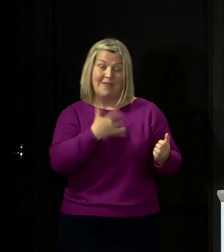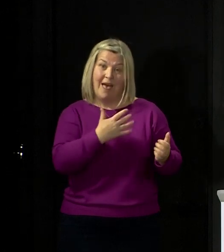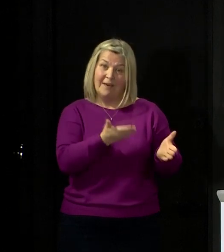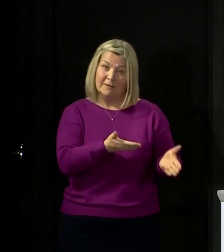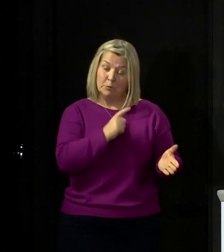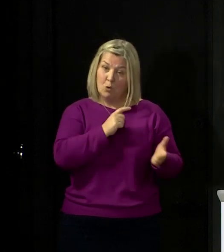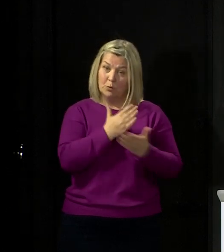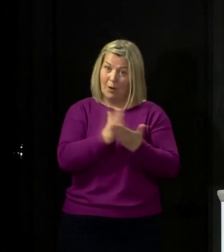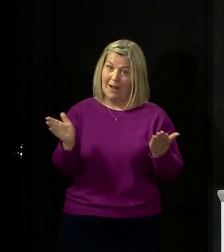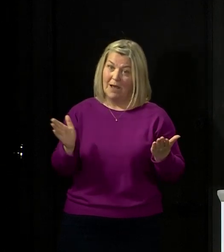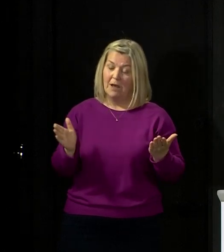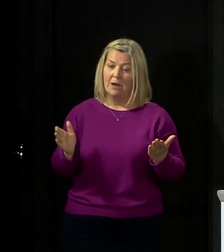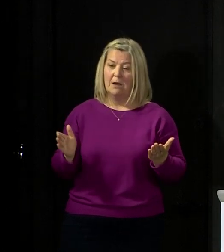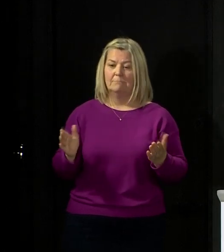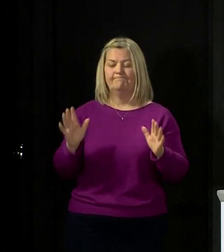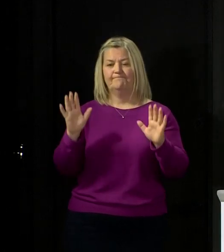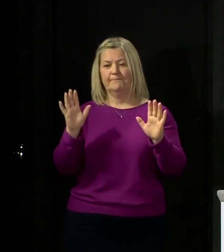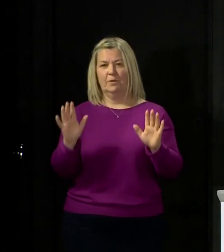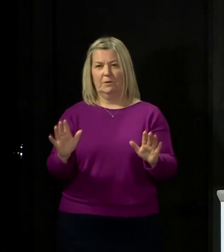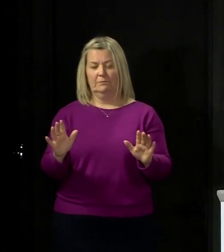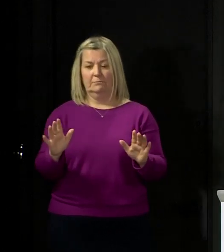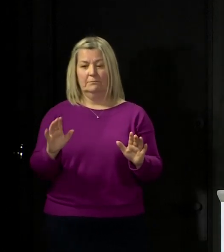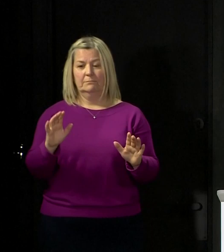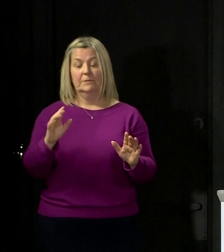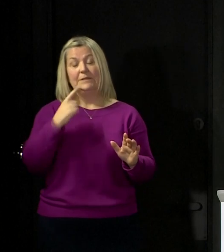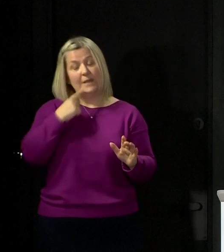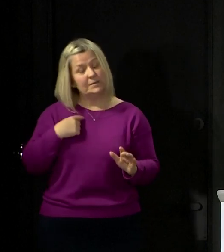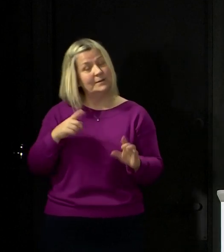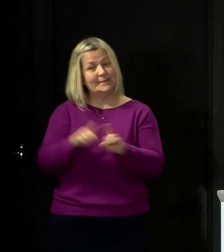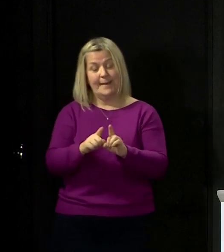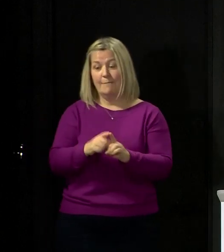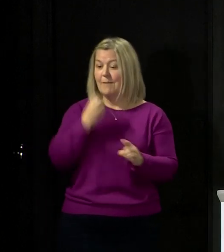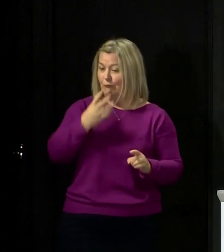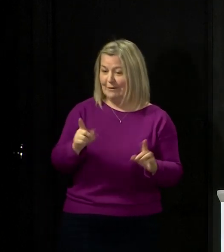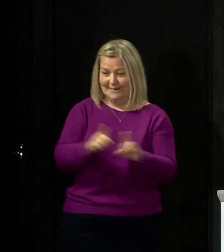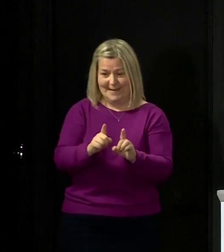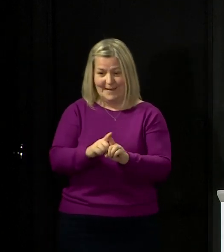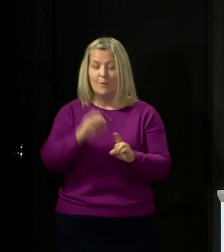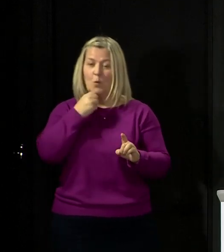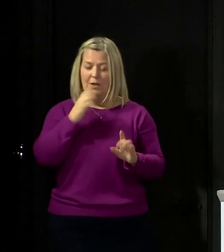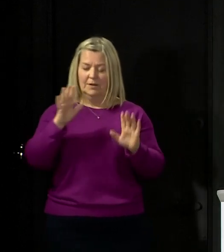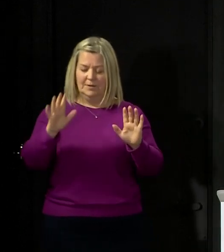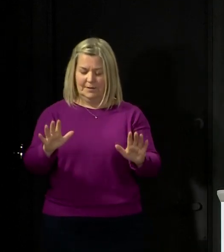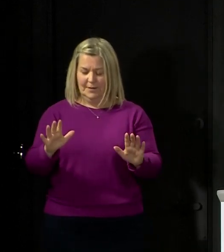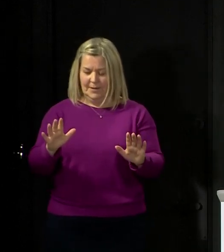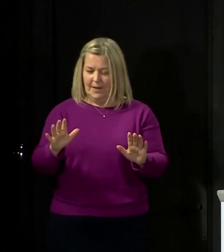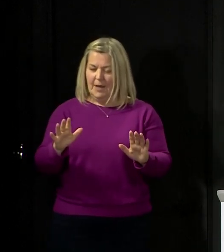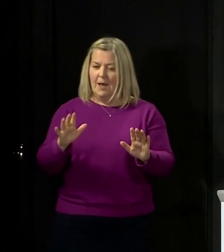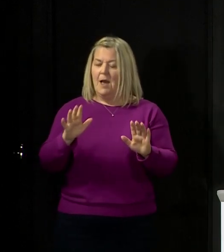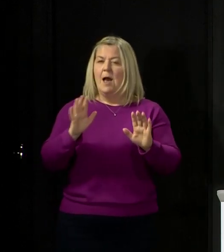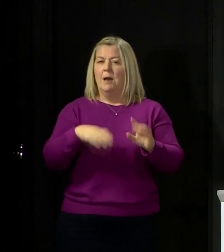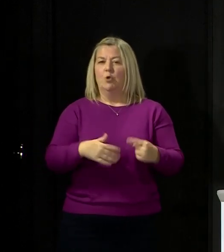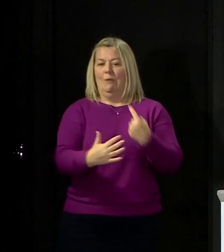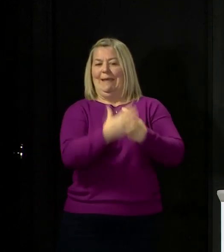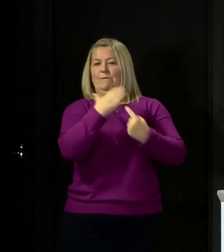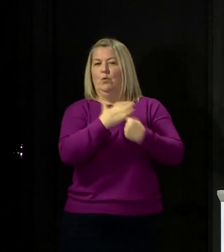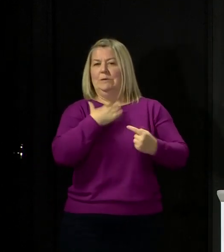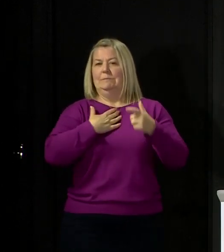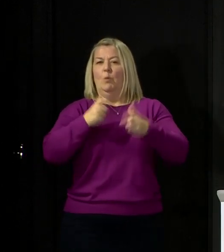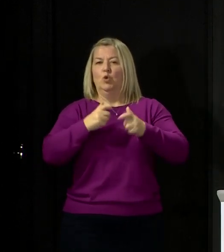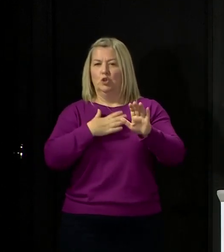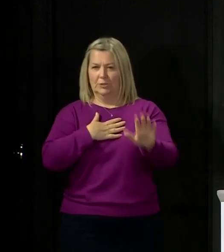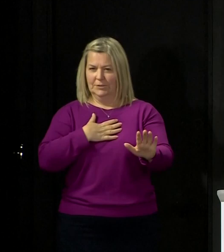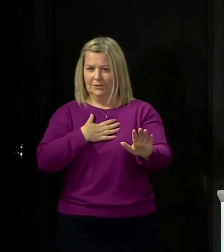As I did yesterday, and as I will do every single day I'm dealing with this, I'm going to resist having words put into my mouth that make